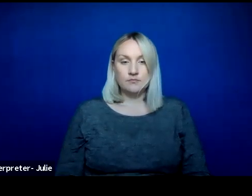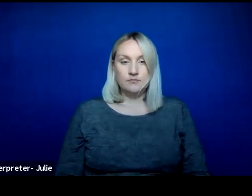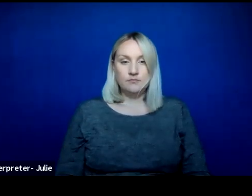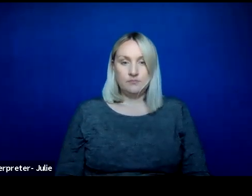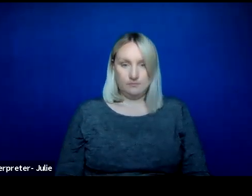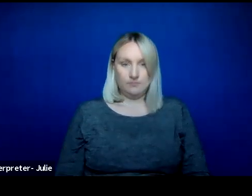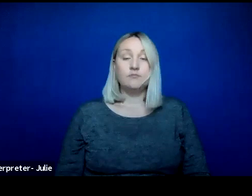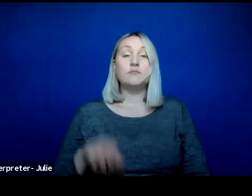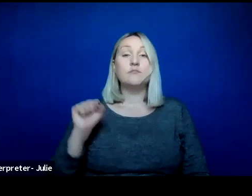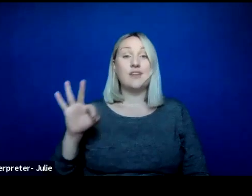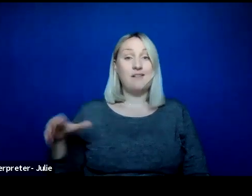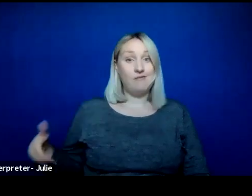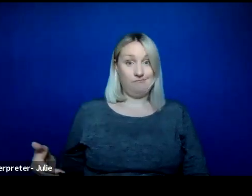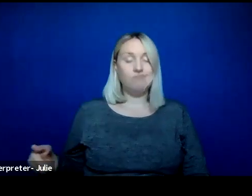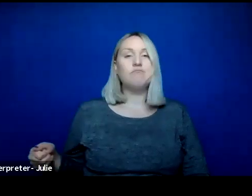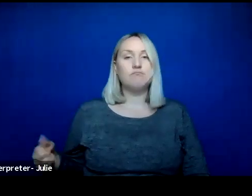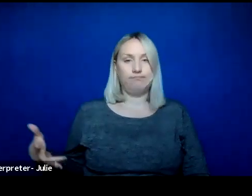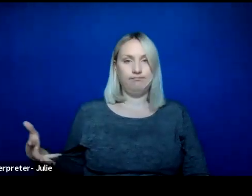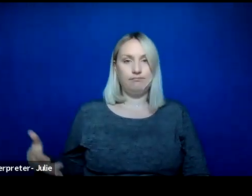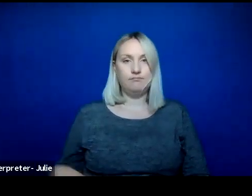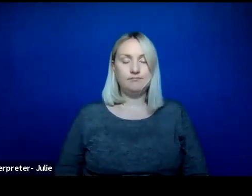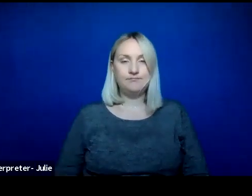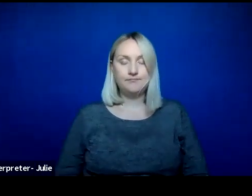If you've gripped the chair, you may release